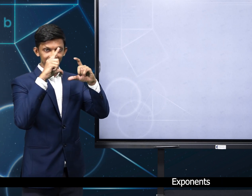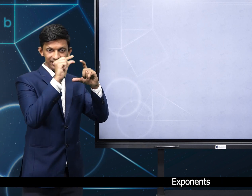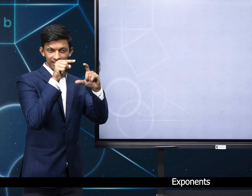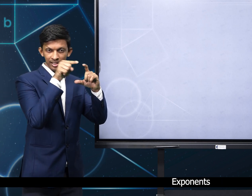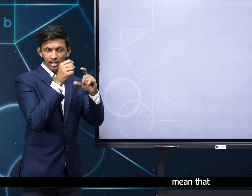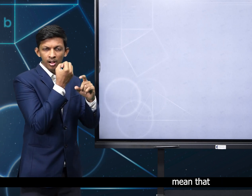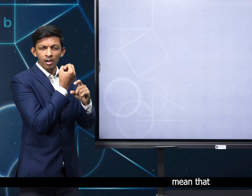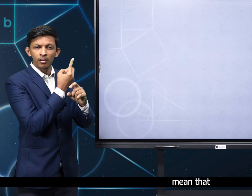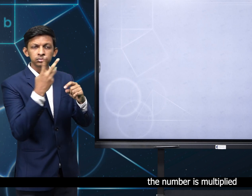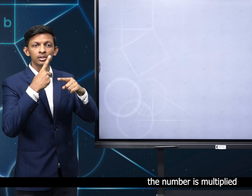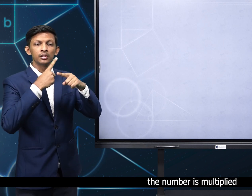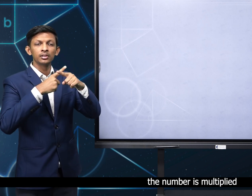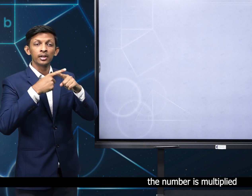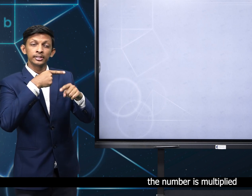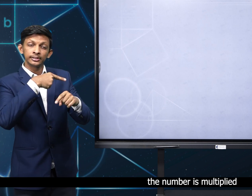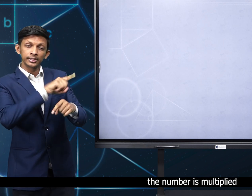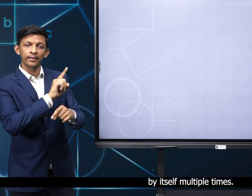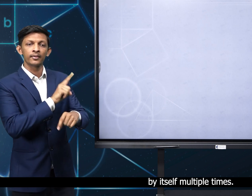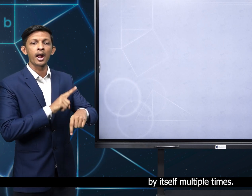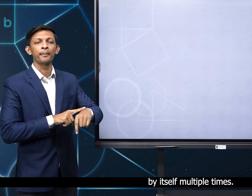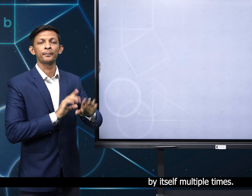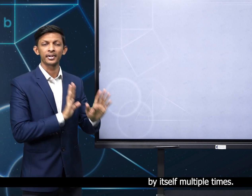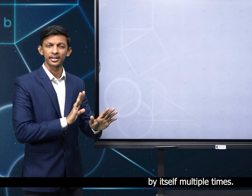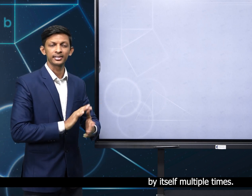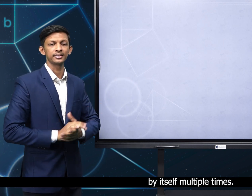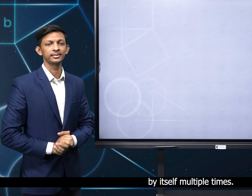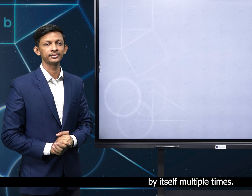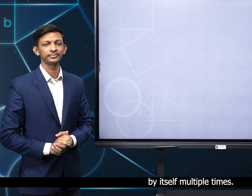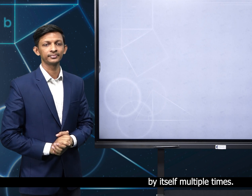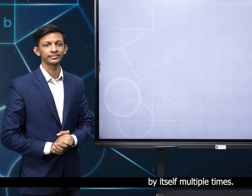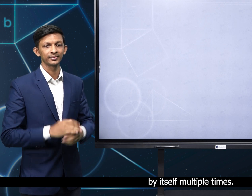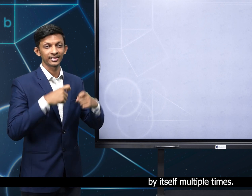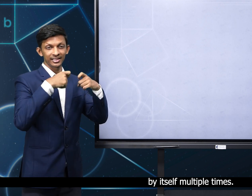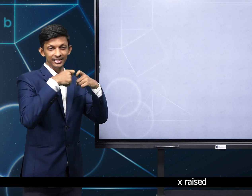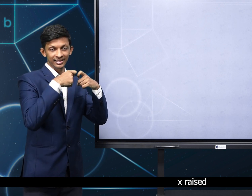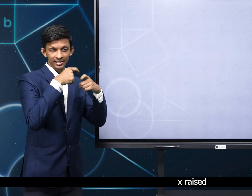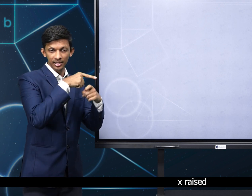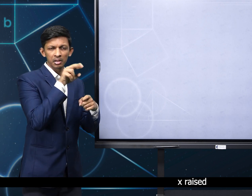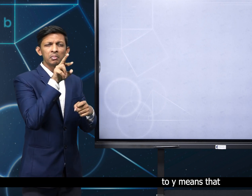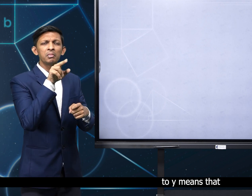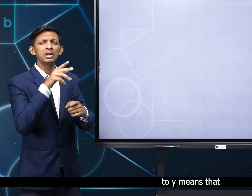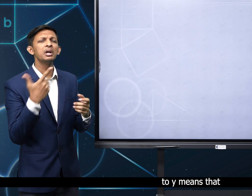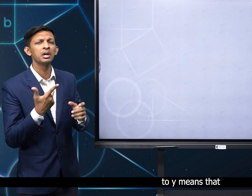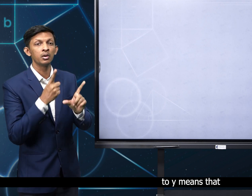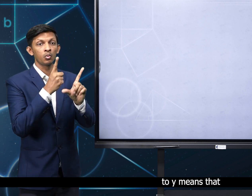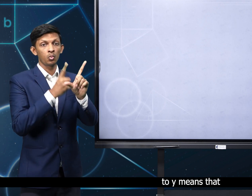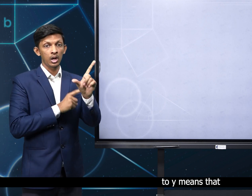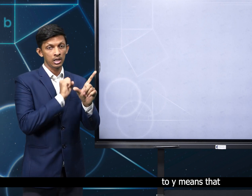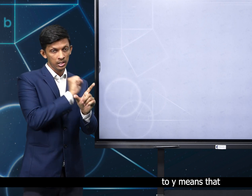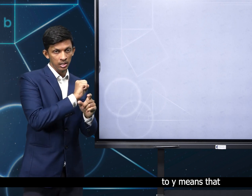Exponents mean that the number is multiplied by itself multiple times. X raised to y means that